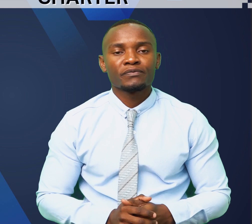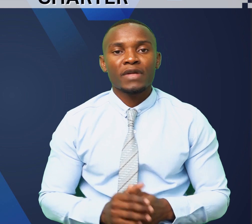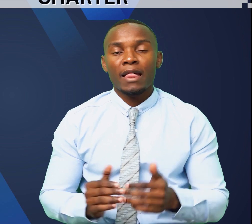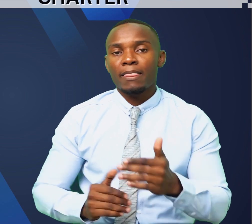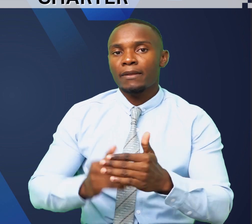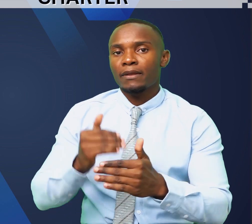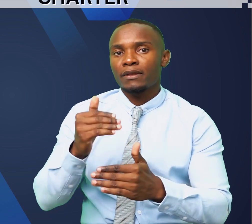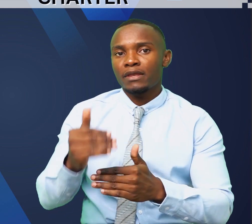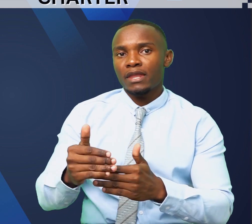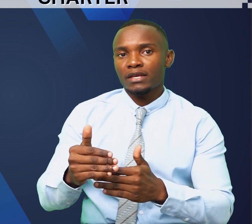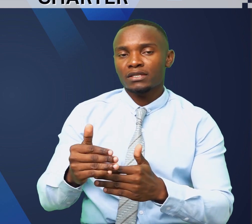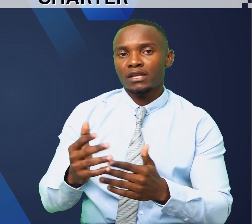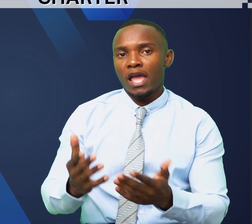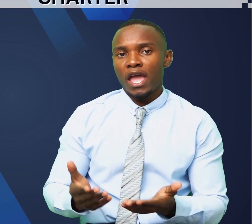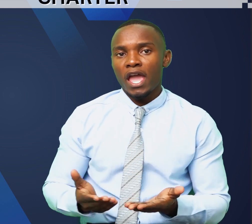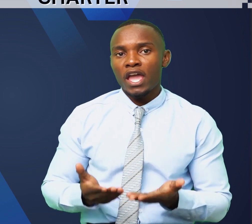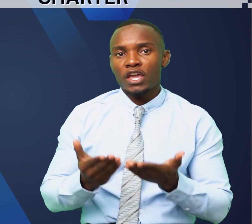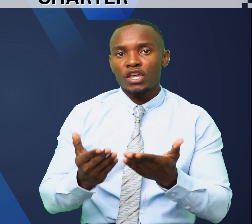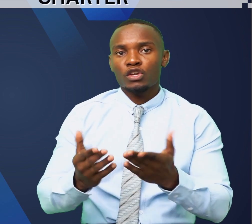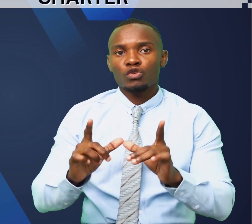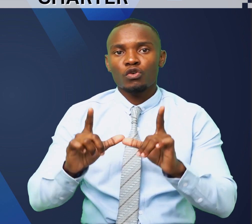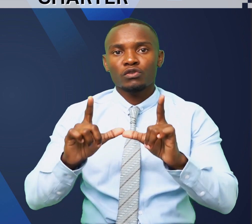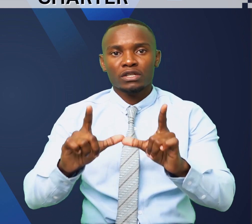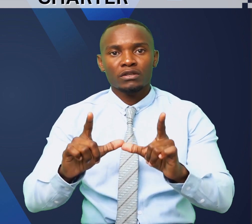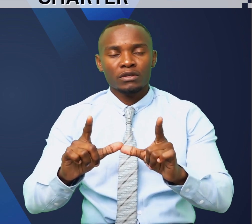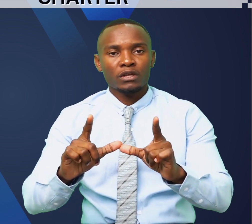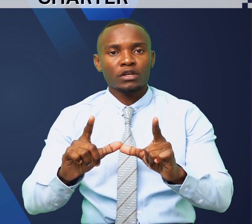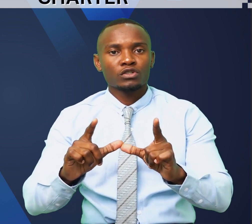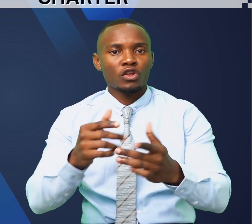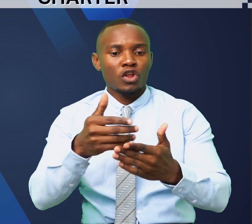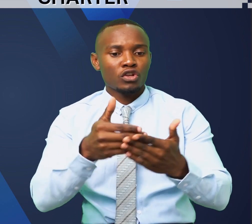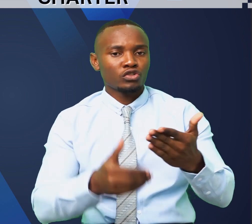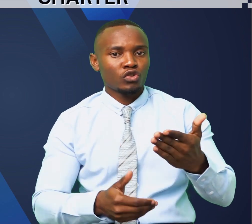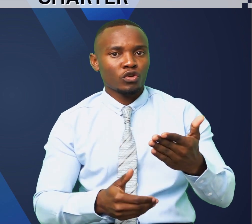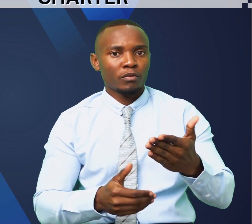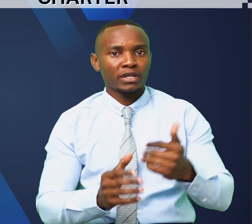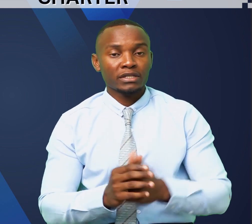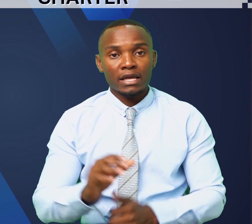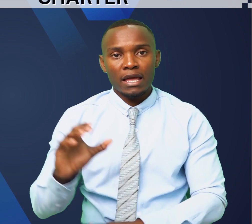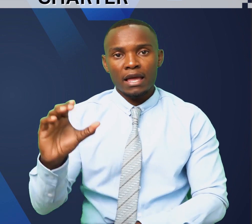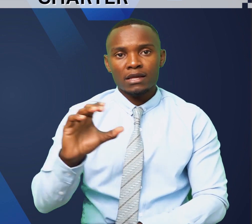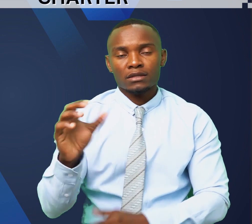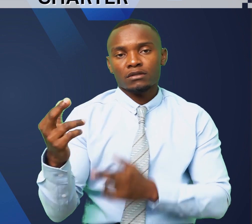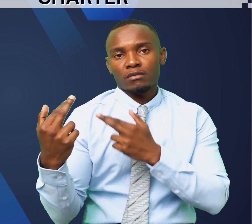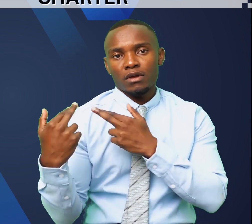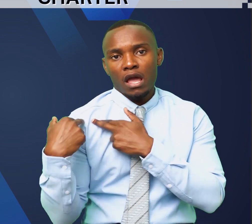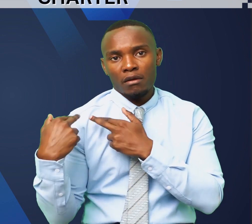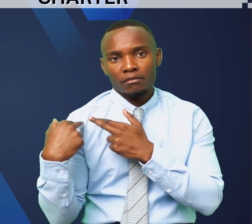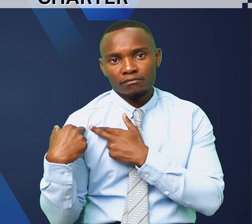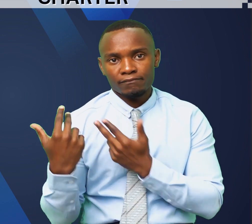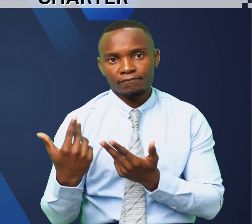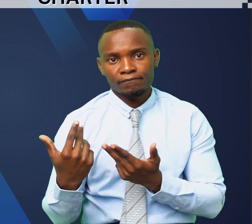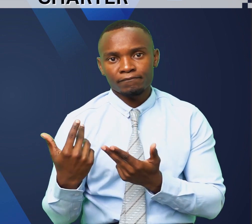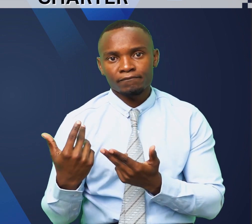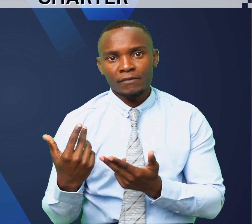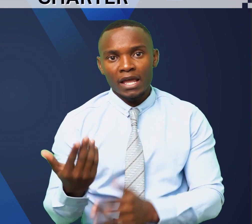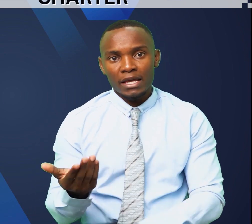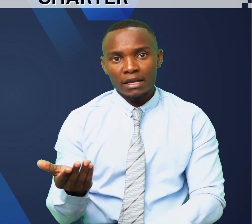Service rendered, issue of certification documents. Customer obligation, return